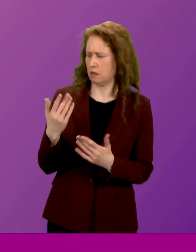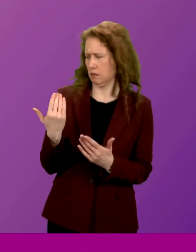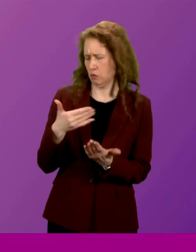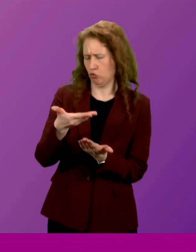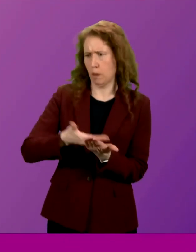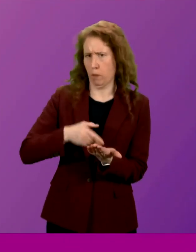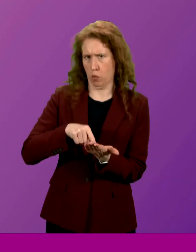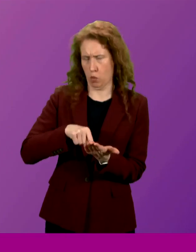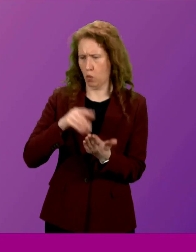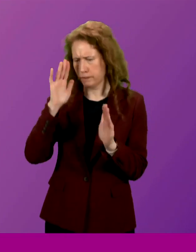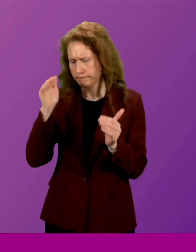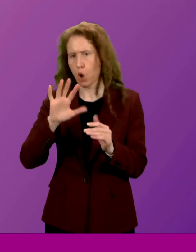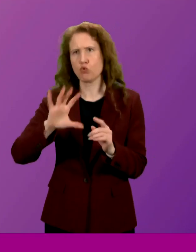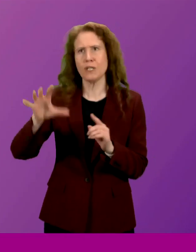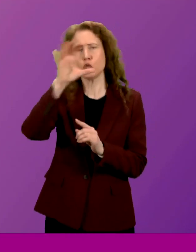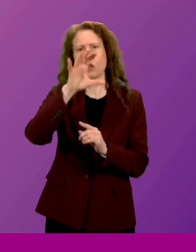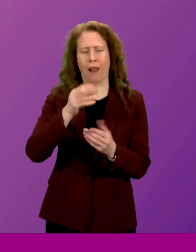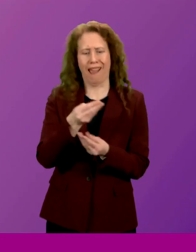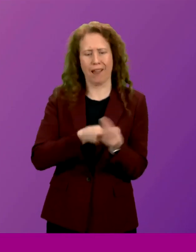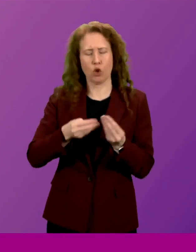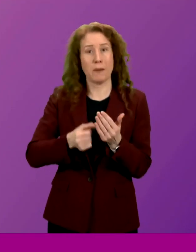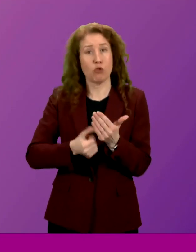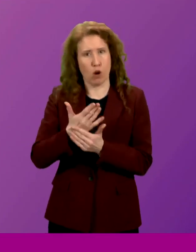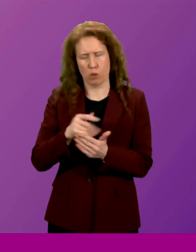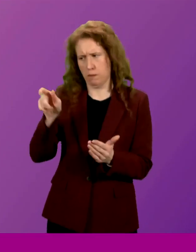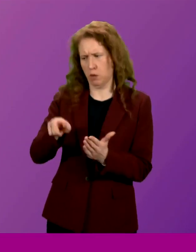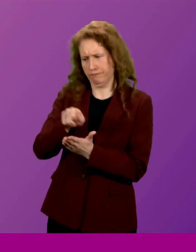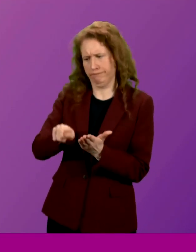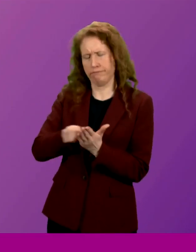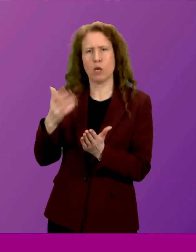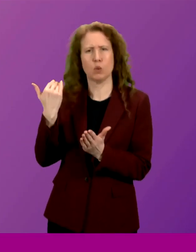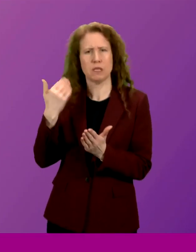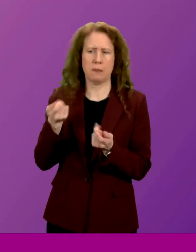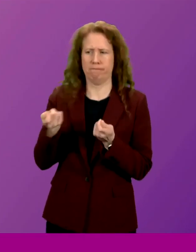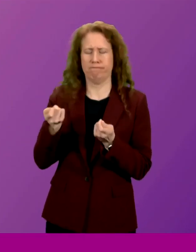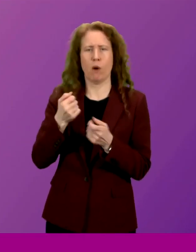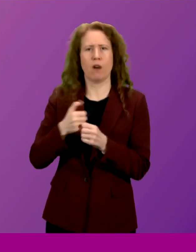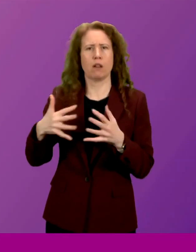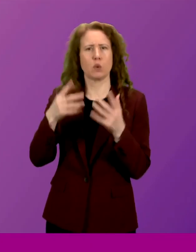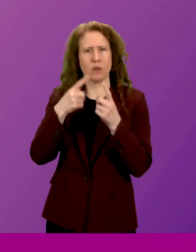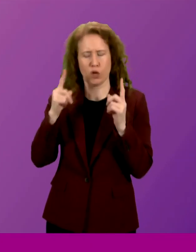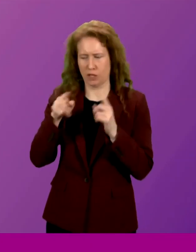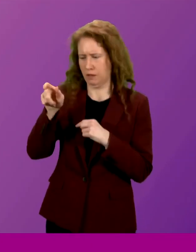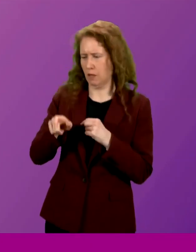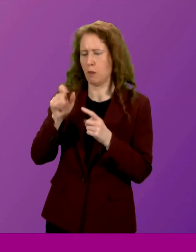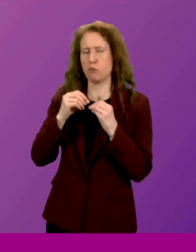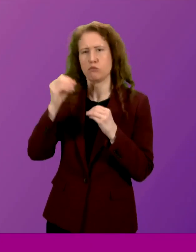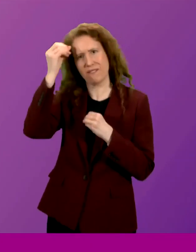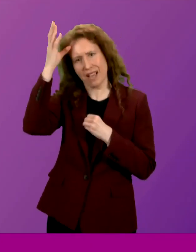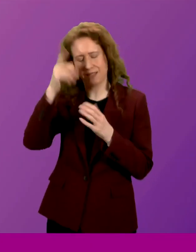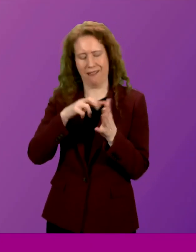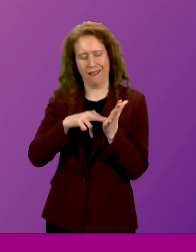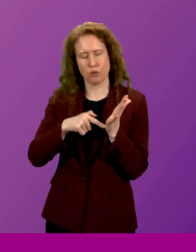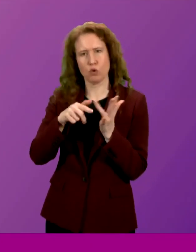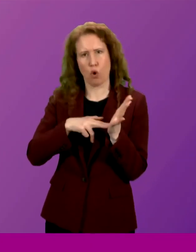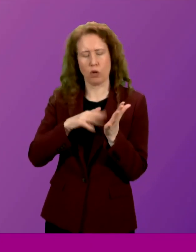report on regional economic growth by former University of Glasgow Principal Professor Sir Anton Muscatelli. First Minister.